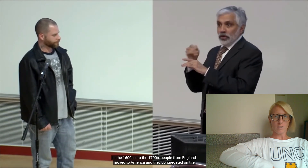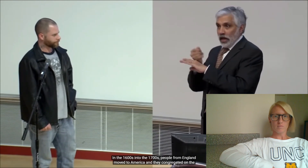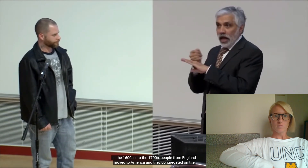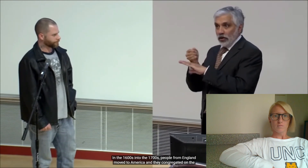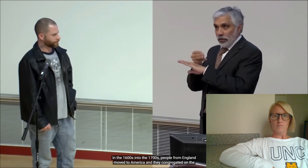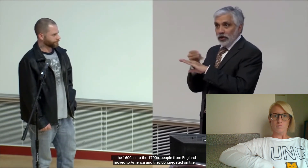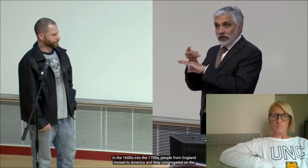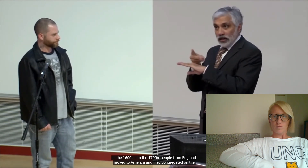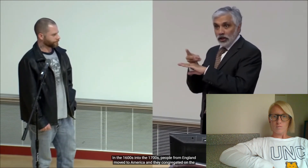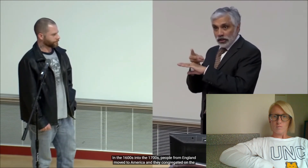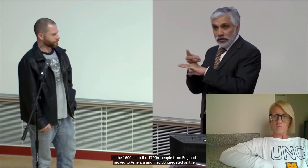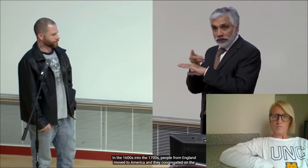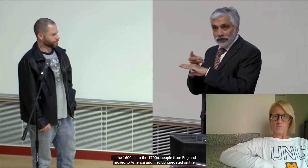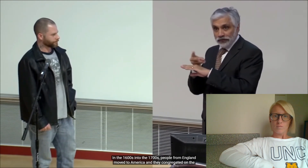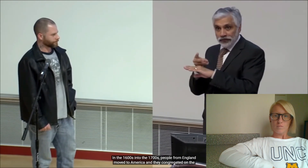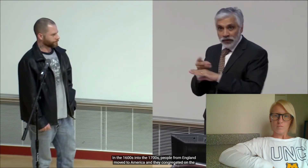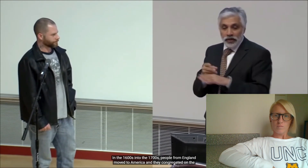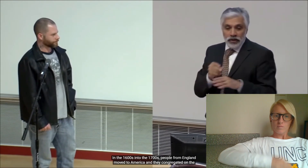America. area.